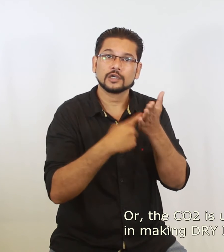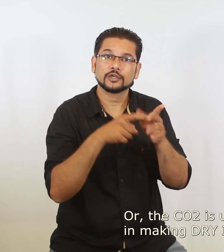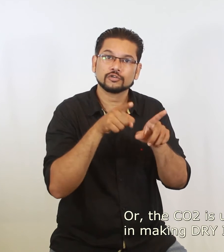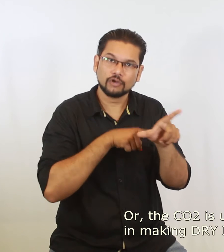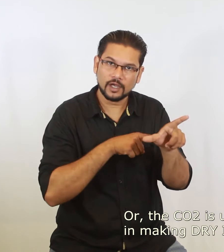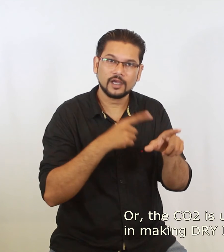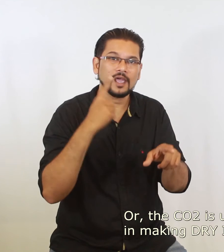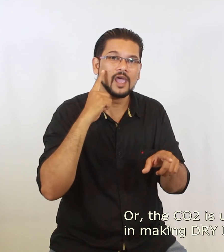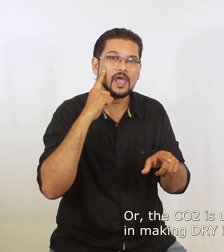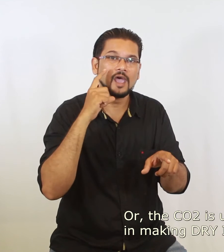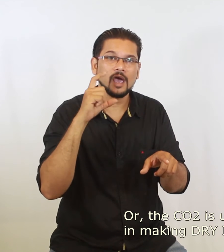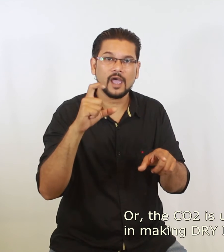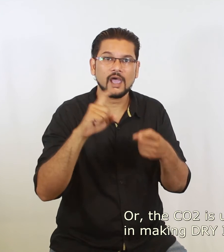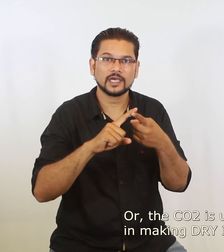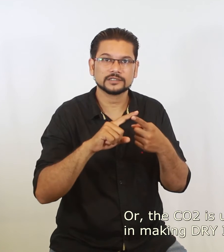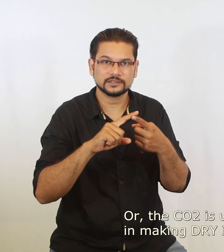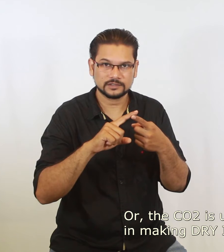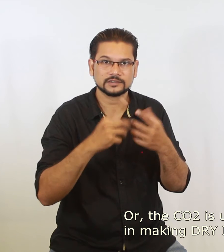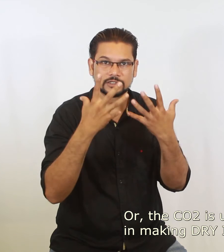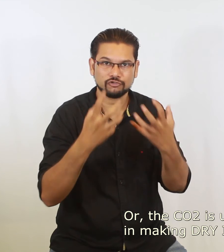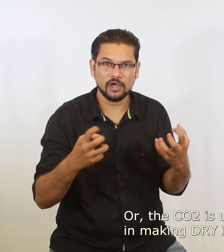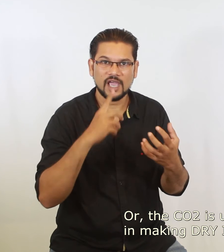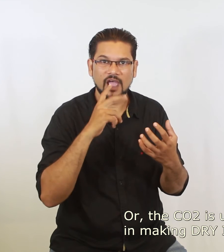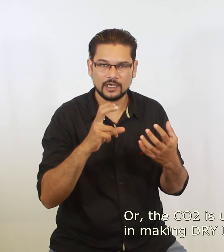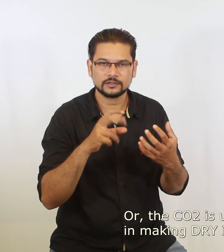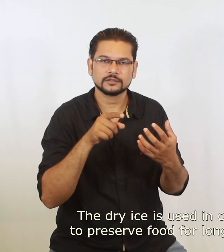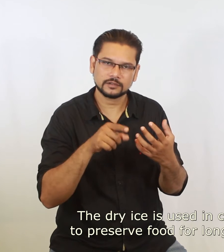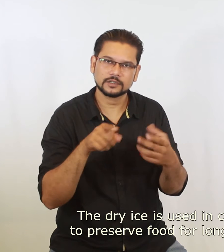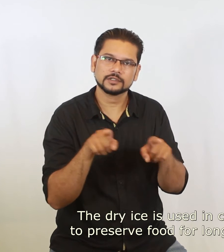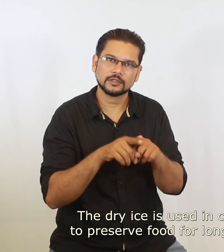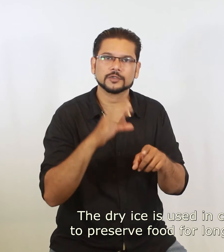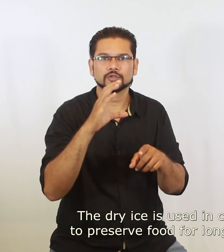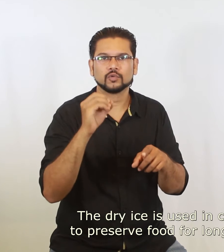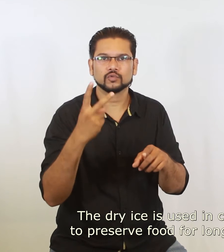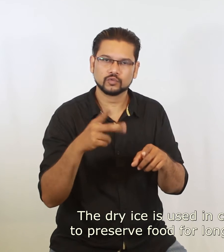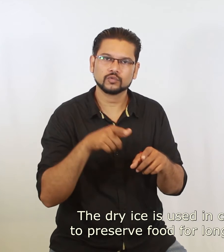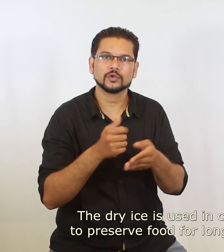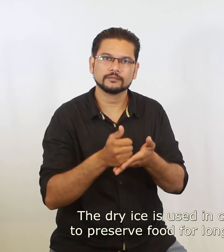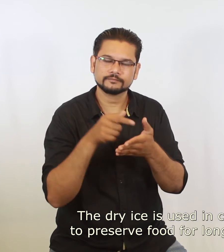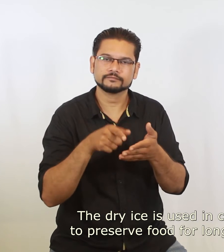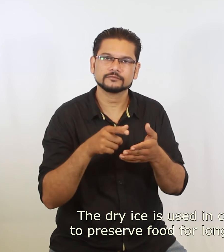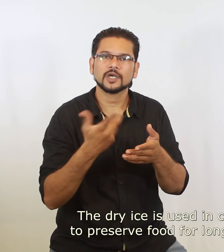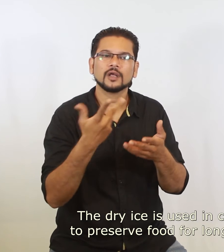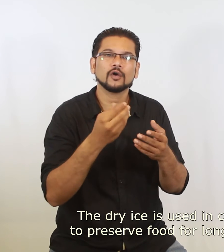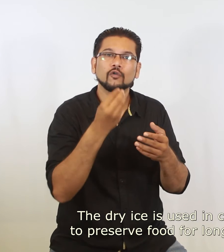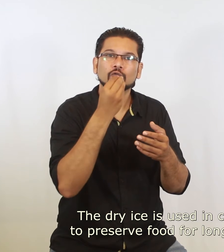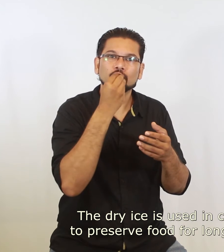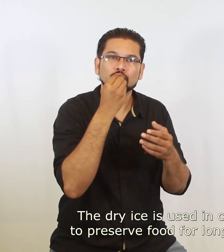Or the CO2 is used in making dry ice. The dry ice is used in